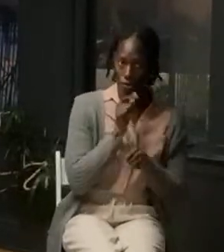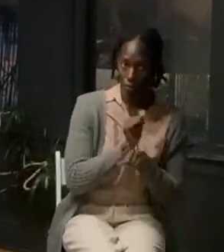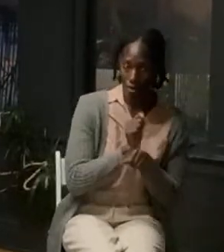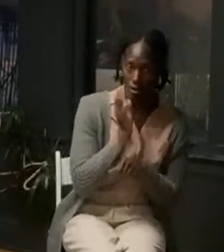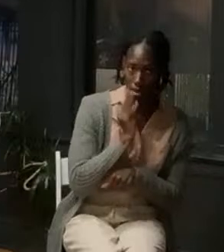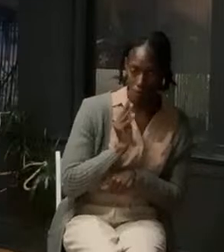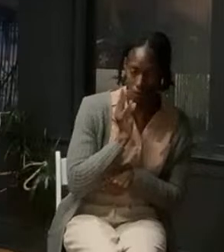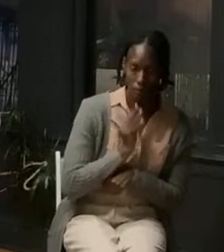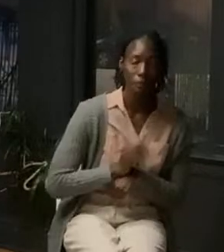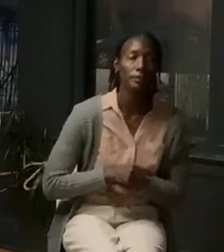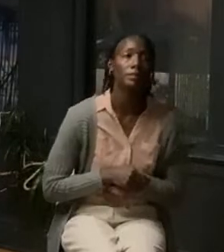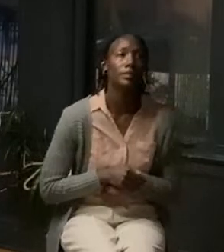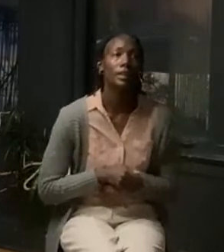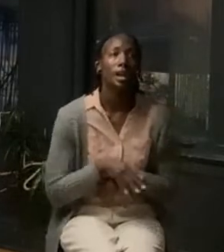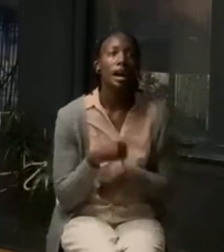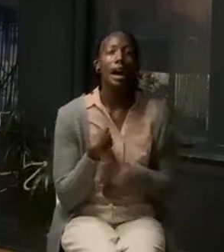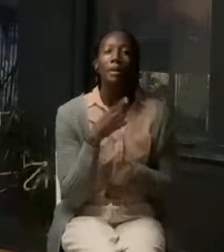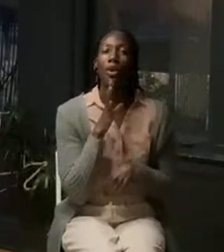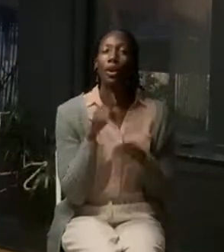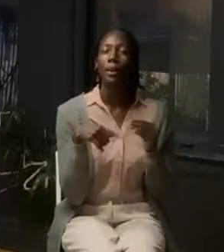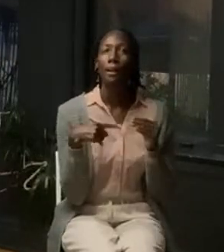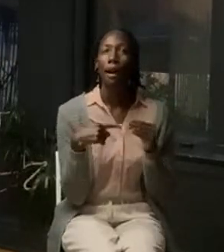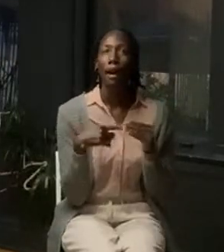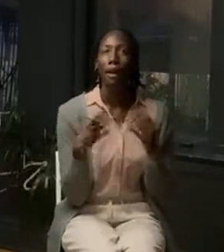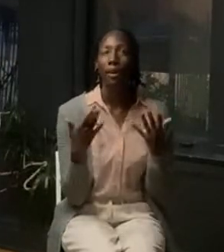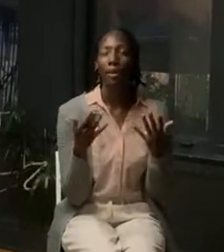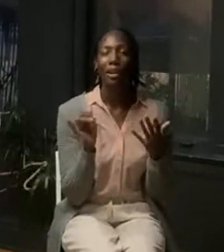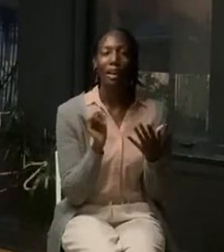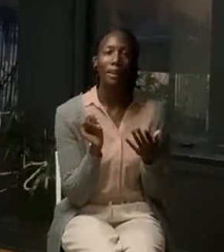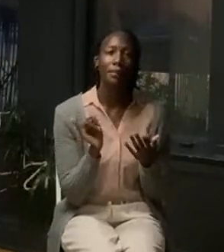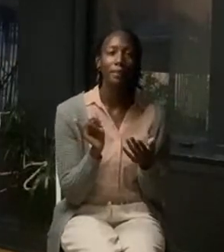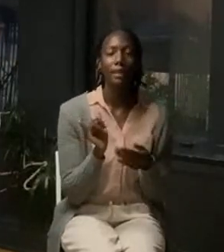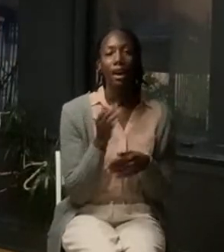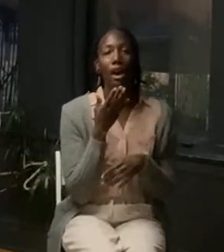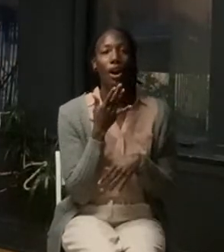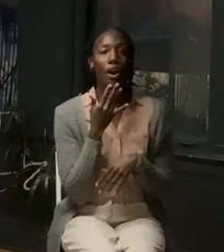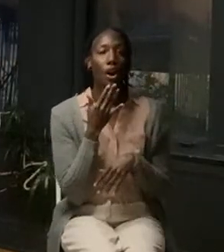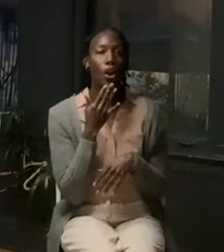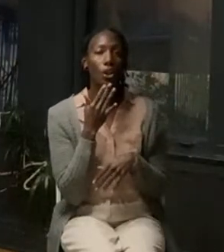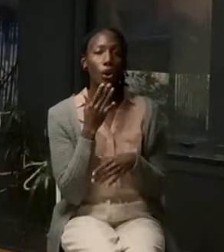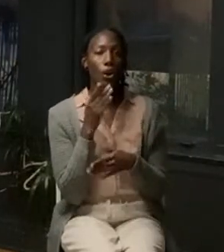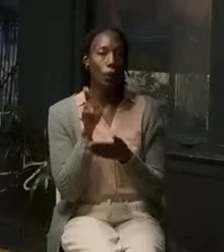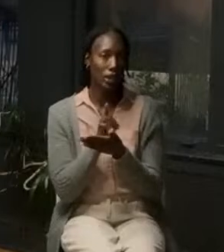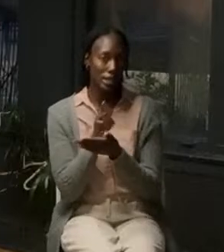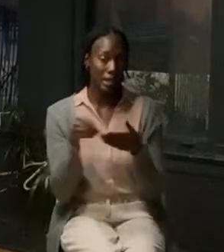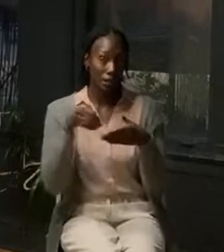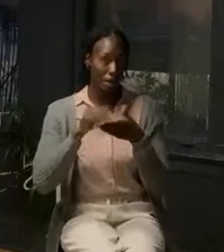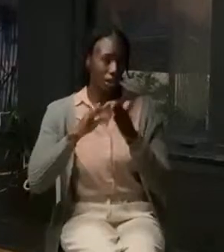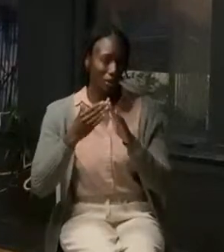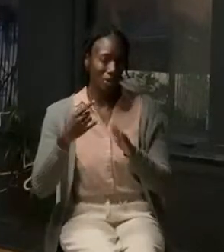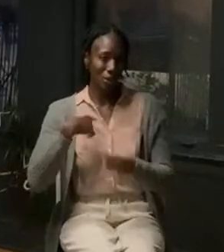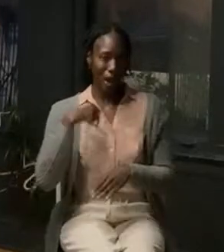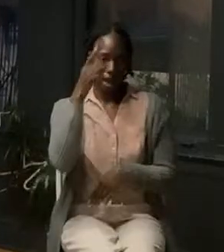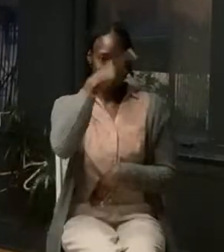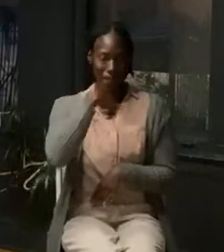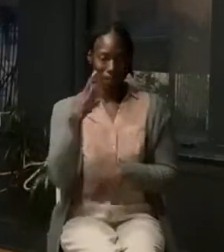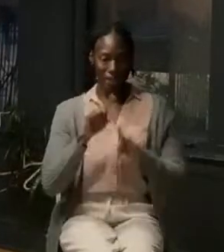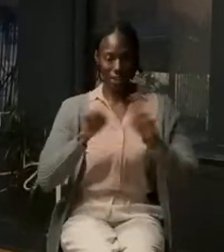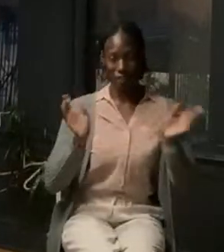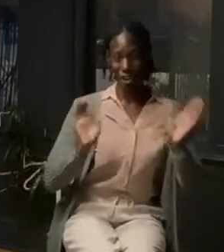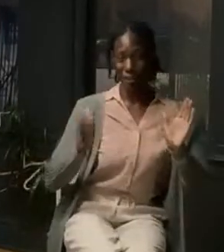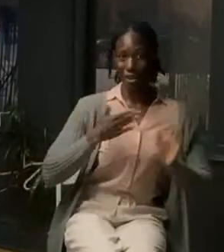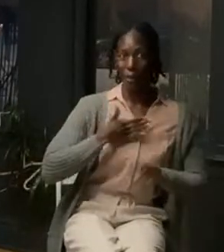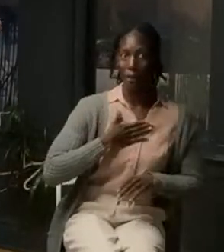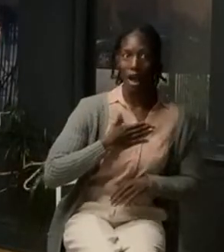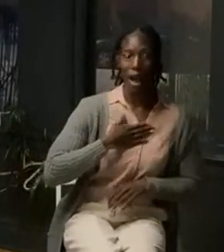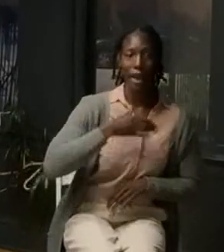I'm talking about, like, I get tourism in the community, and I look a lot different from my cousins, and it's kind of